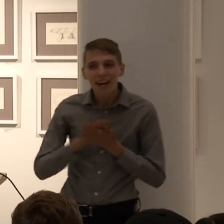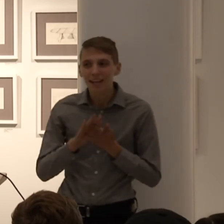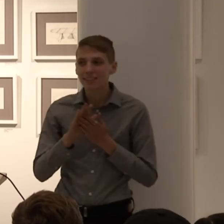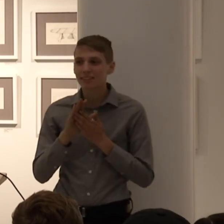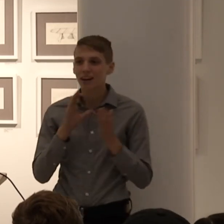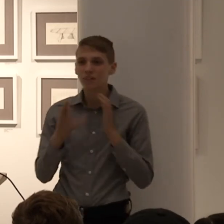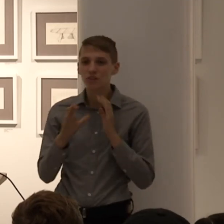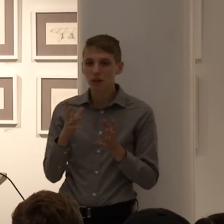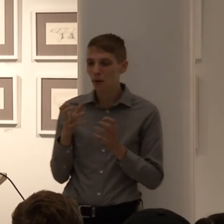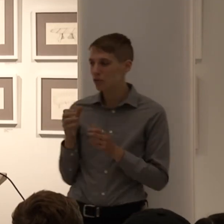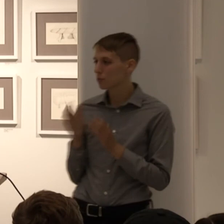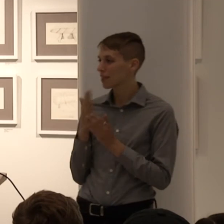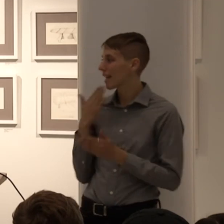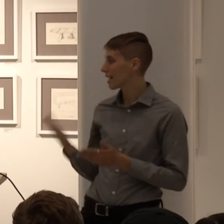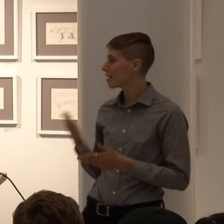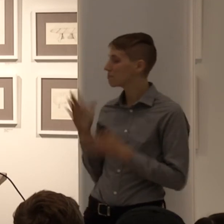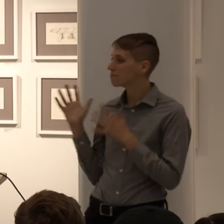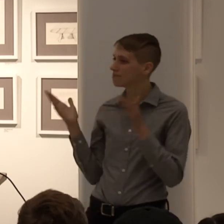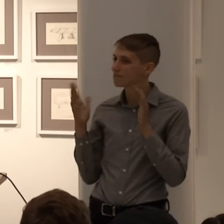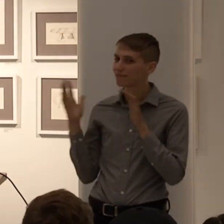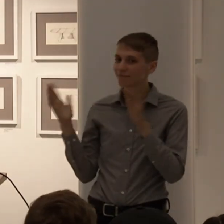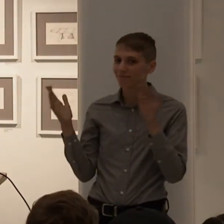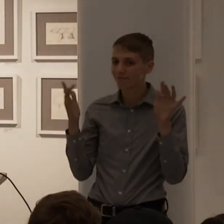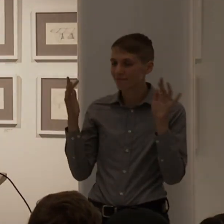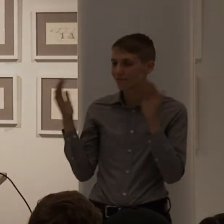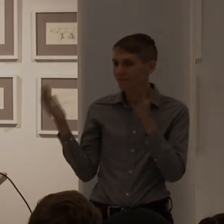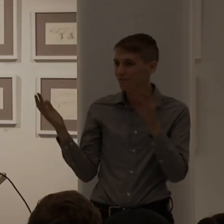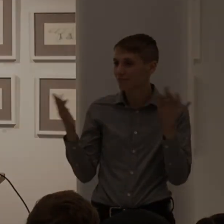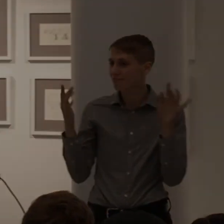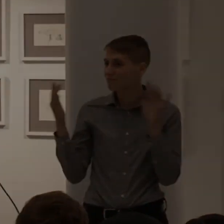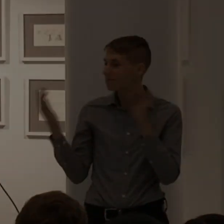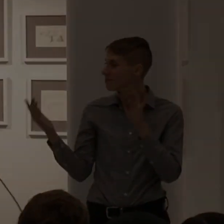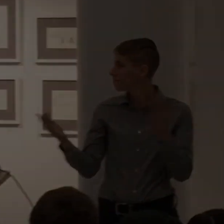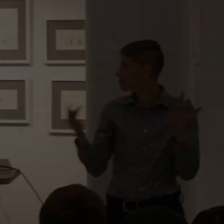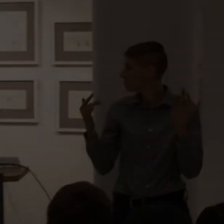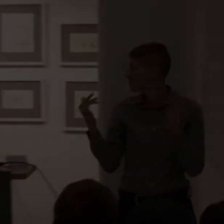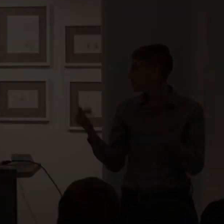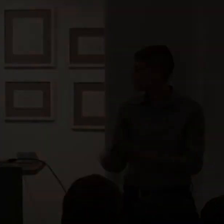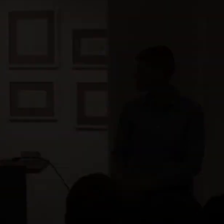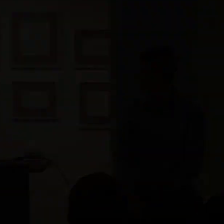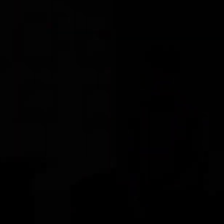for a great talk. Thank you. Thanks, Glenn.